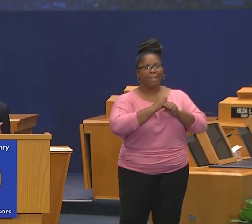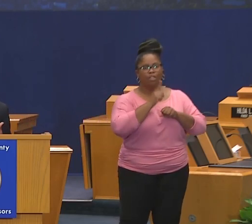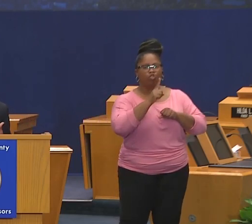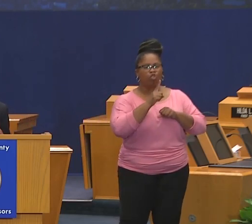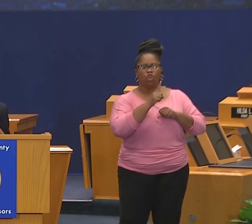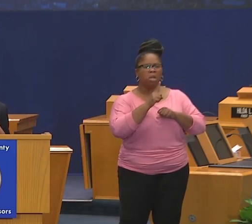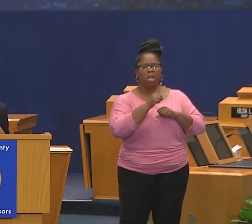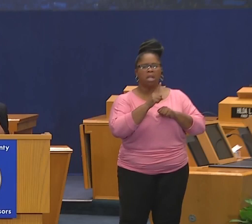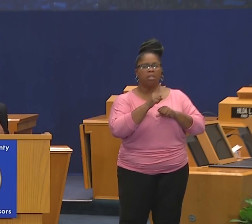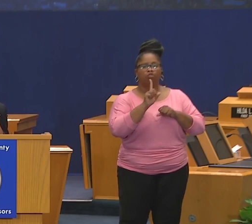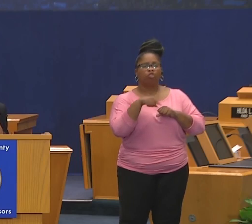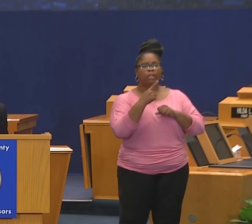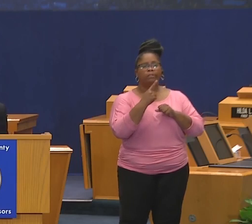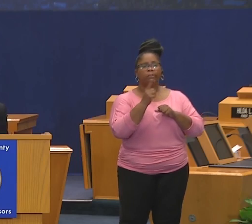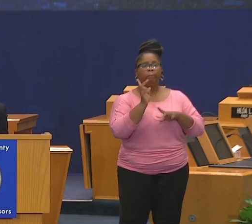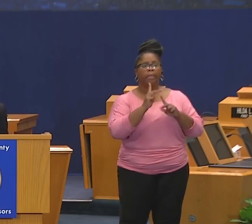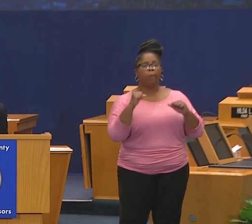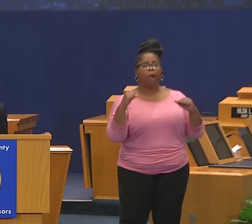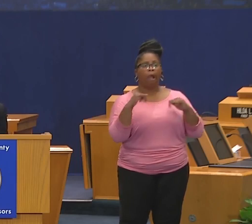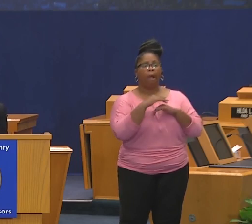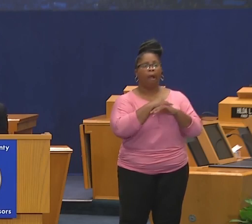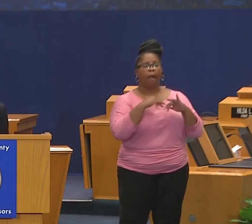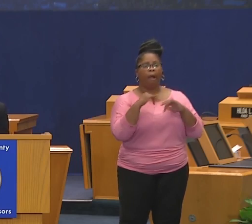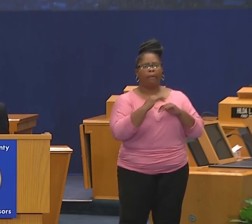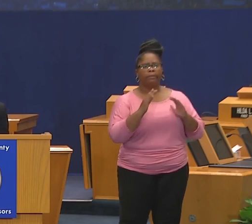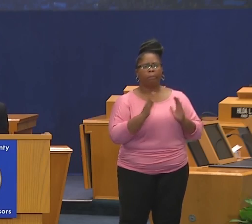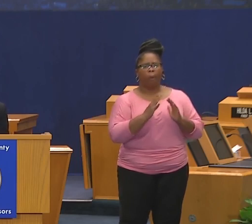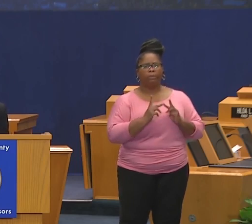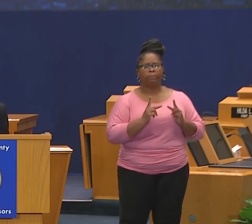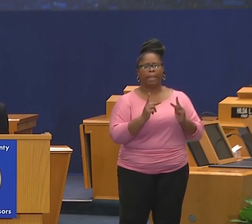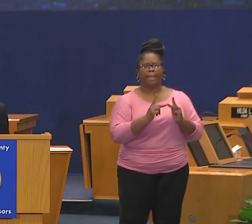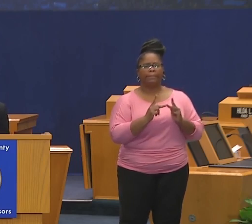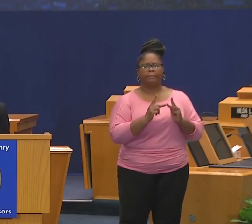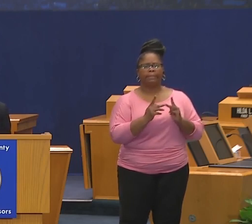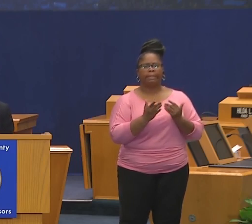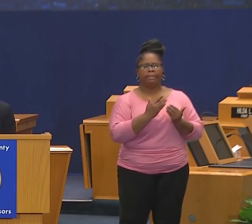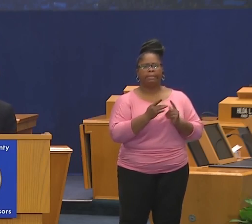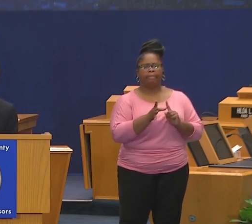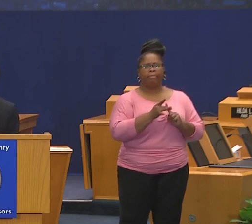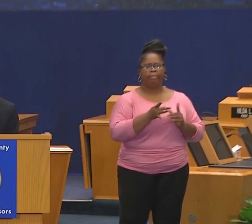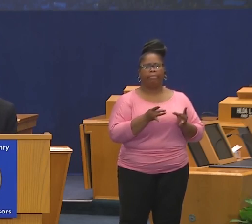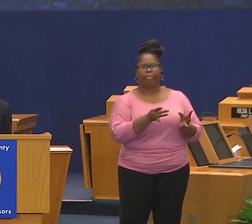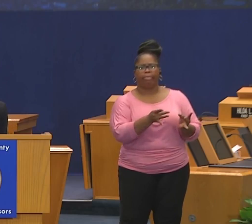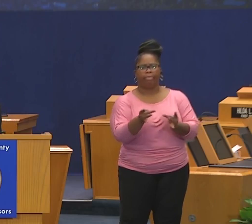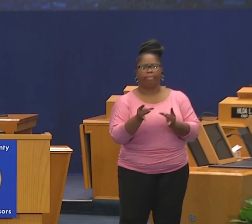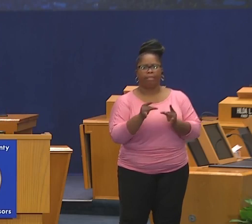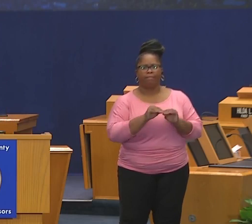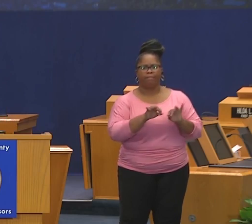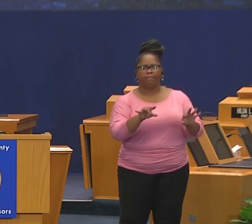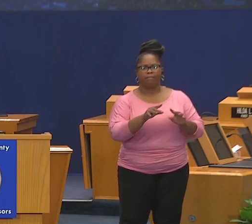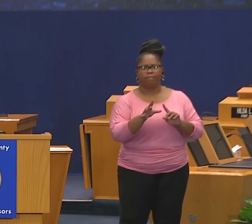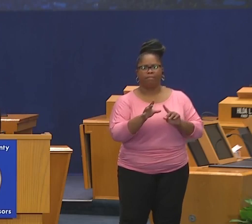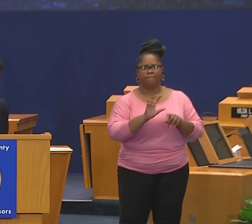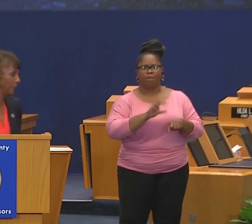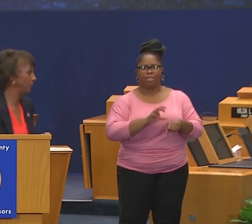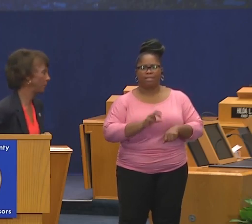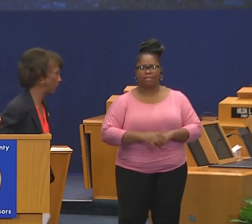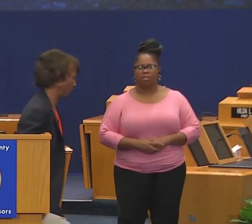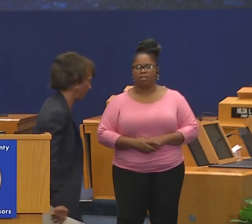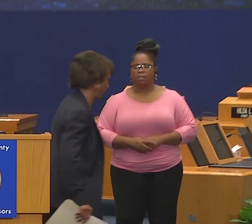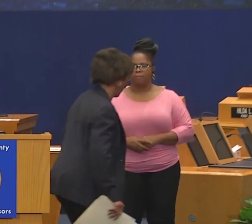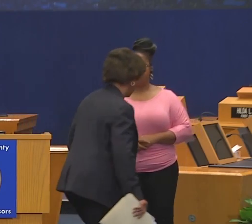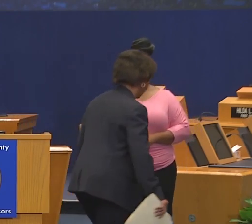crowded into a very small space and spreading this virus. Thank you. Thank you. We'll take the